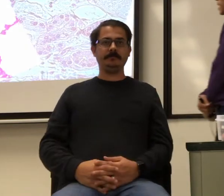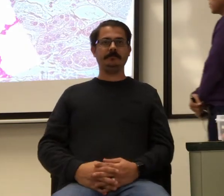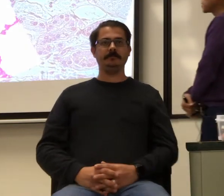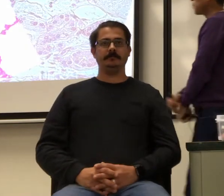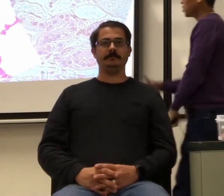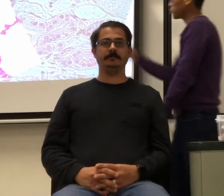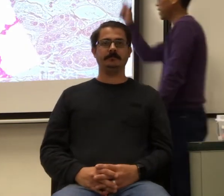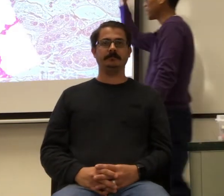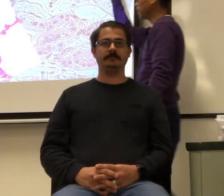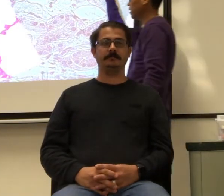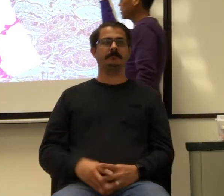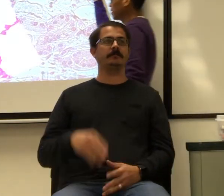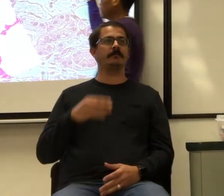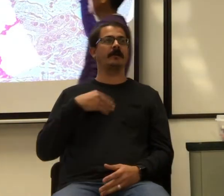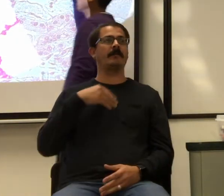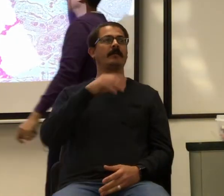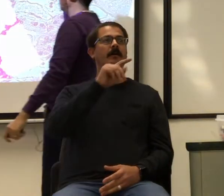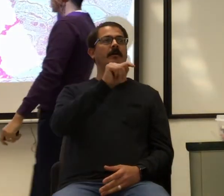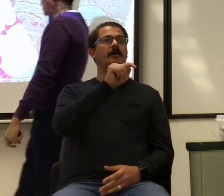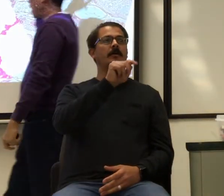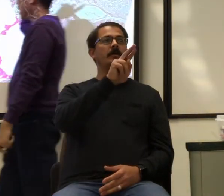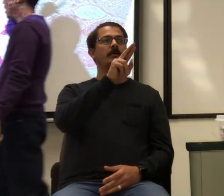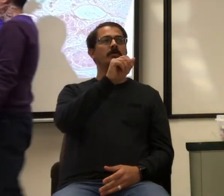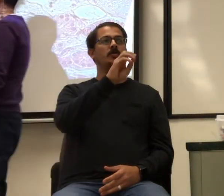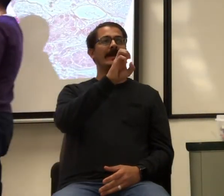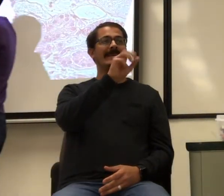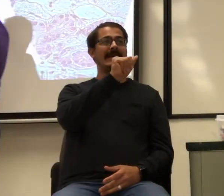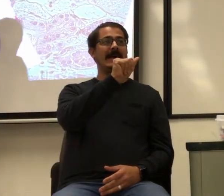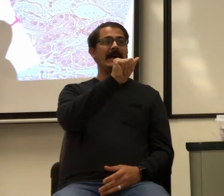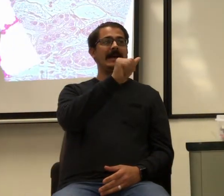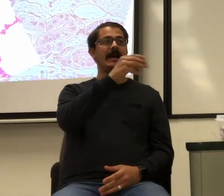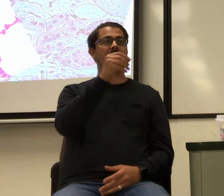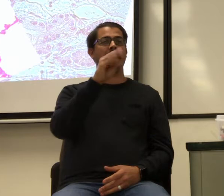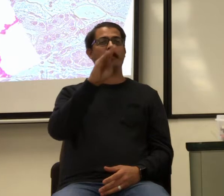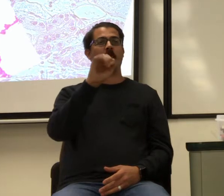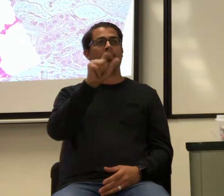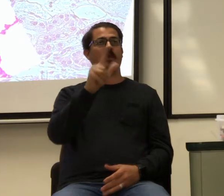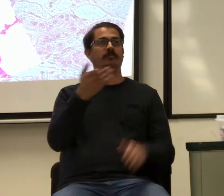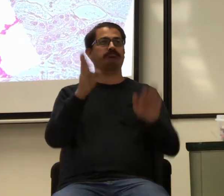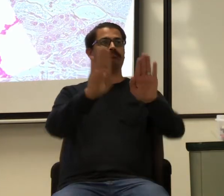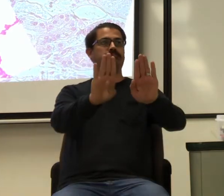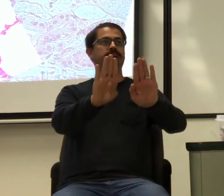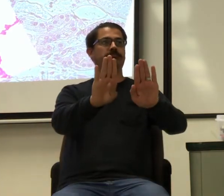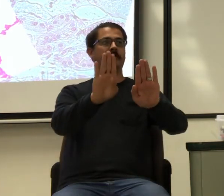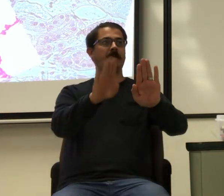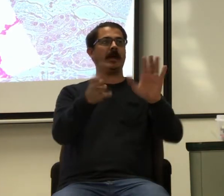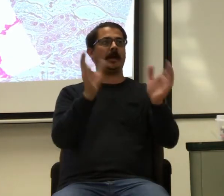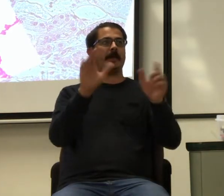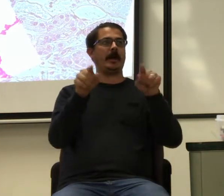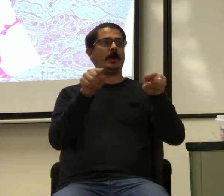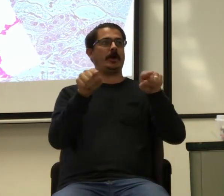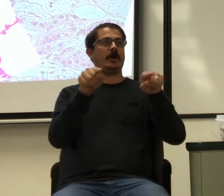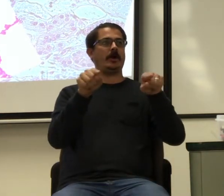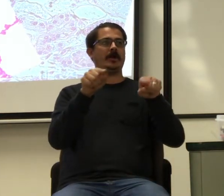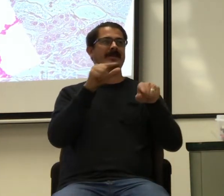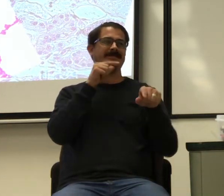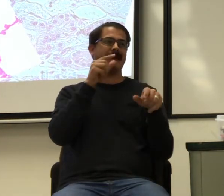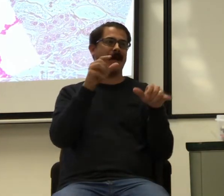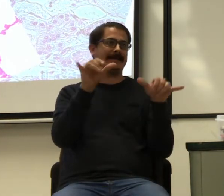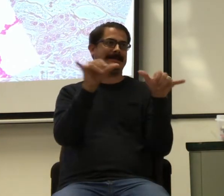So what I did was I put trachea and bronchial right next to each other so you can see the differences. It's not to